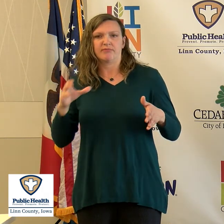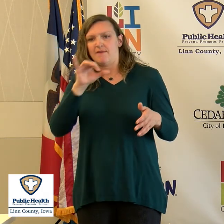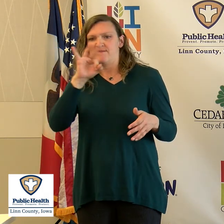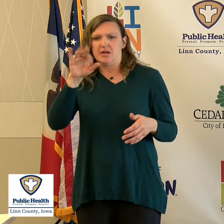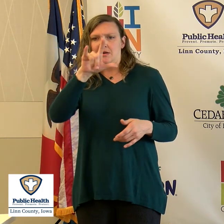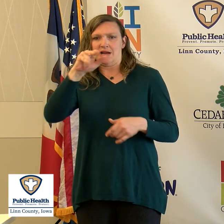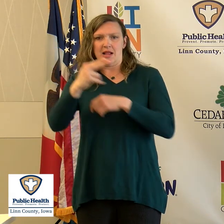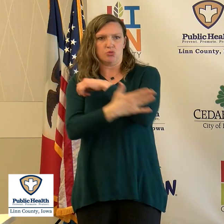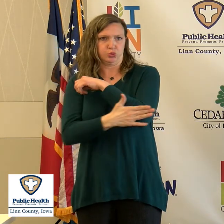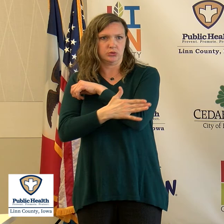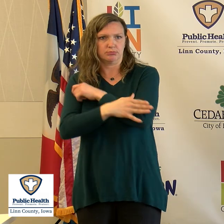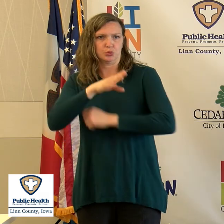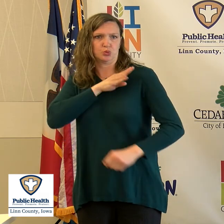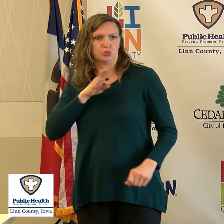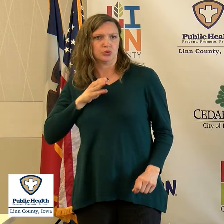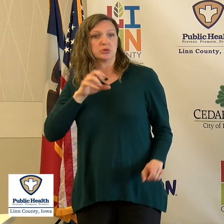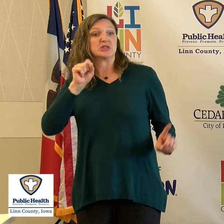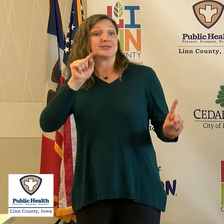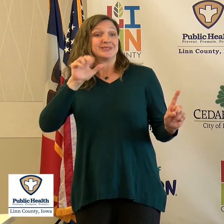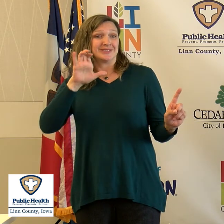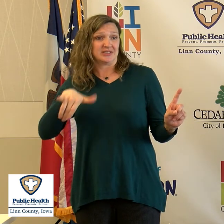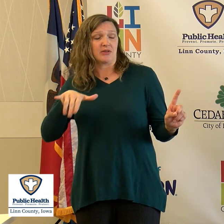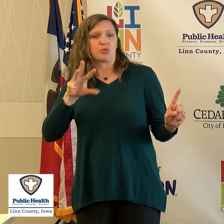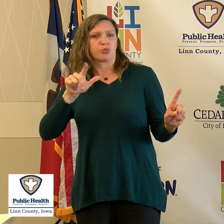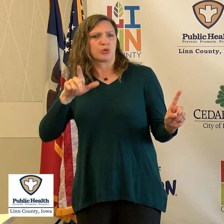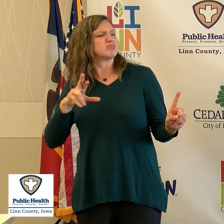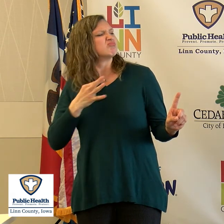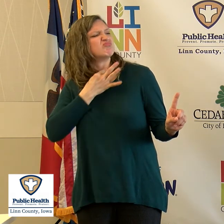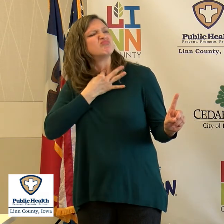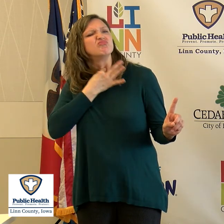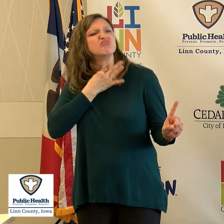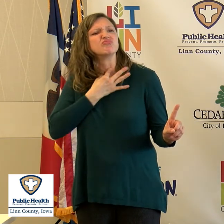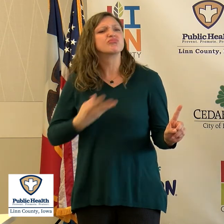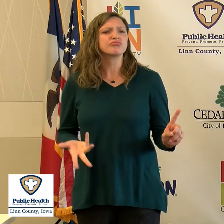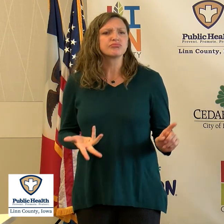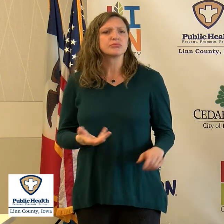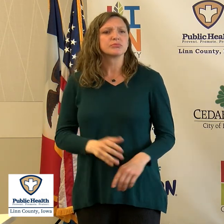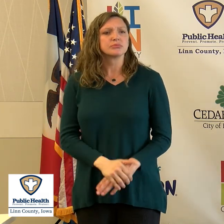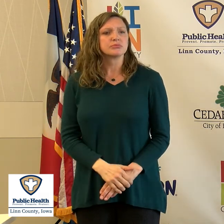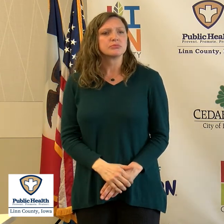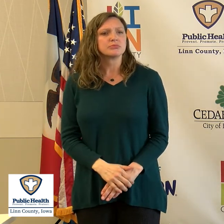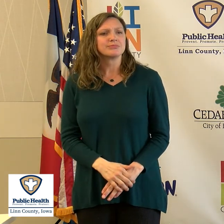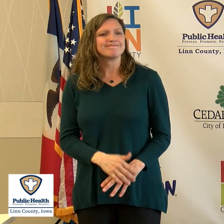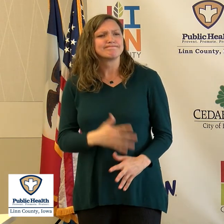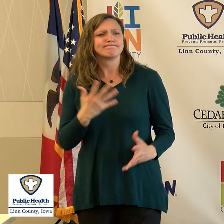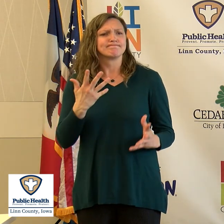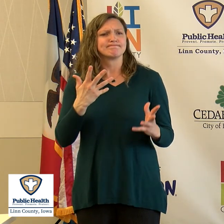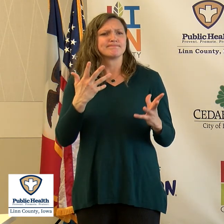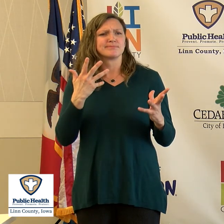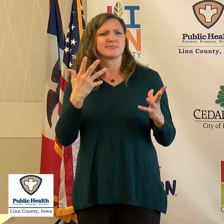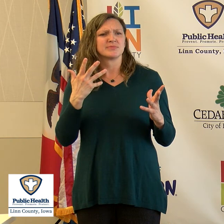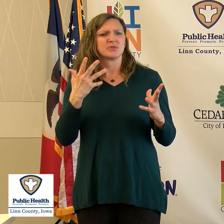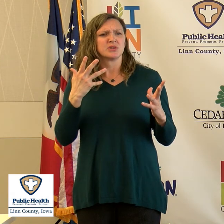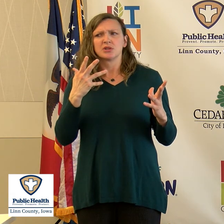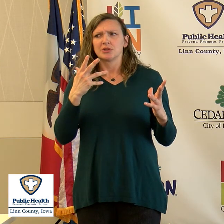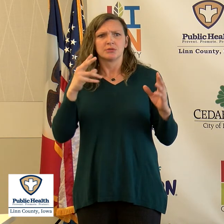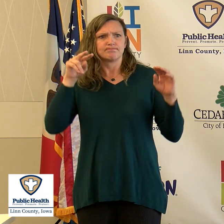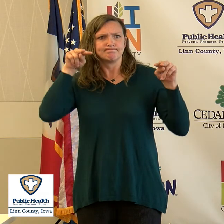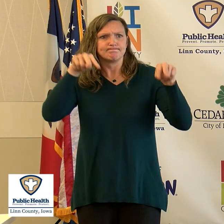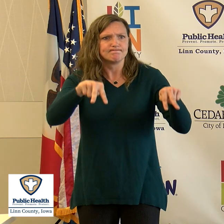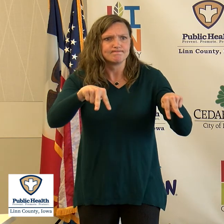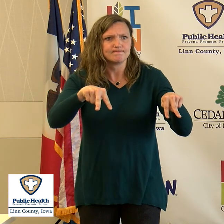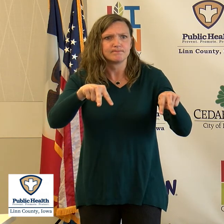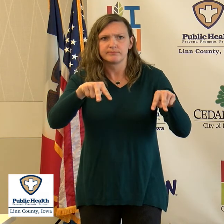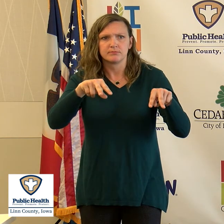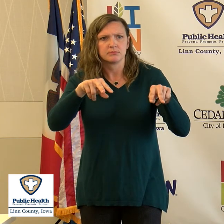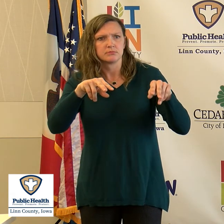Stacey, I know you talked a lot about the attention you've been paying to the outbreaks throughout the state at